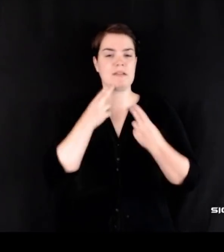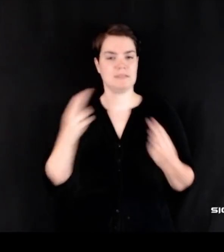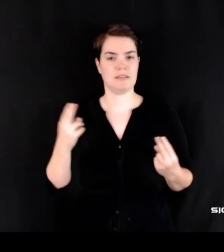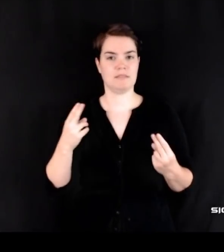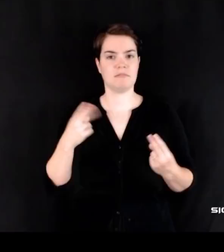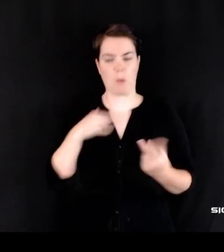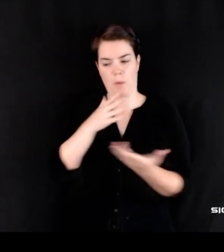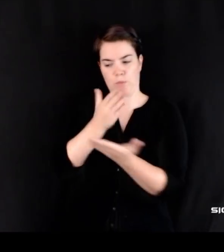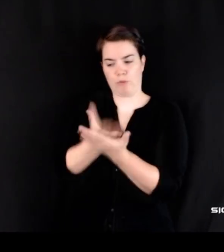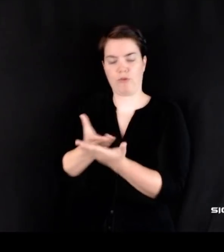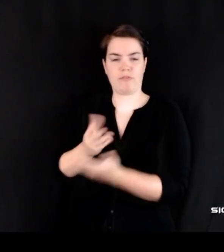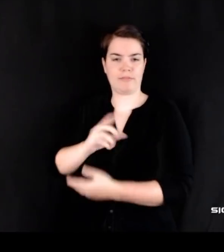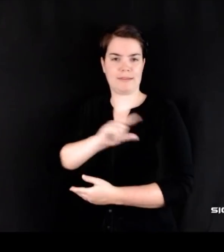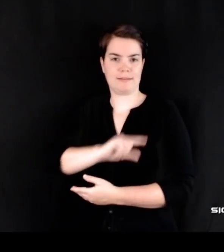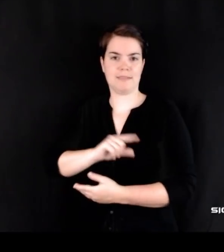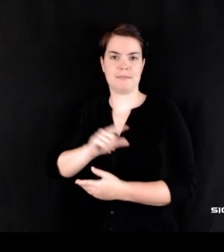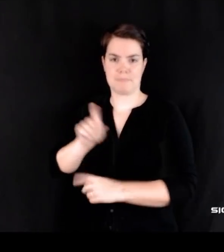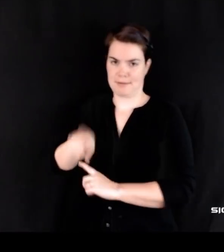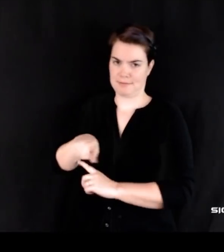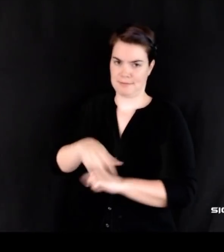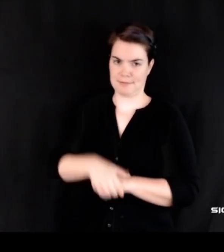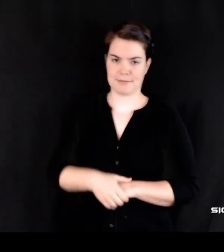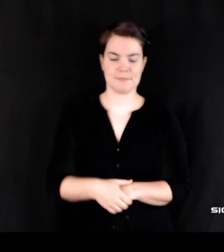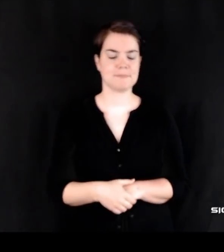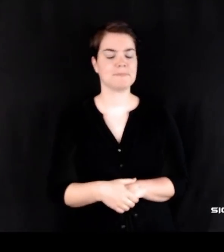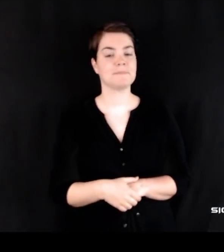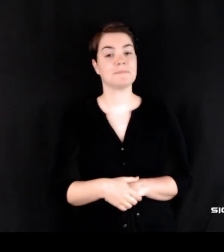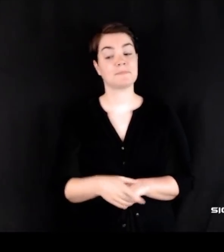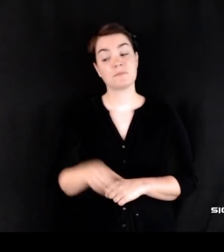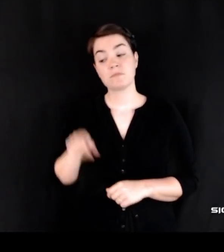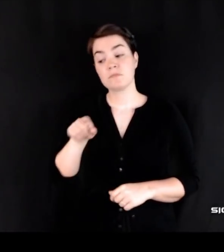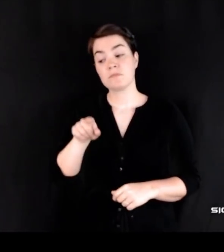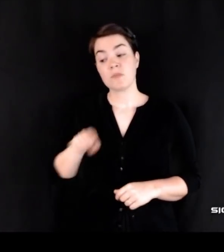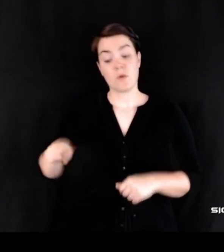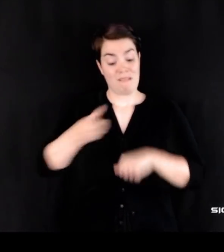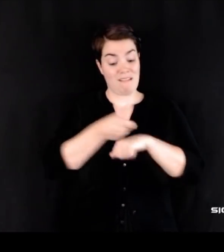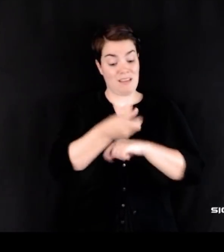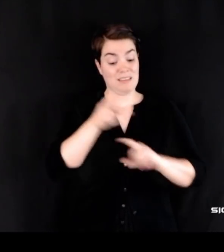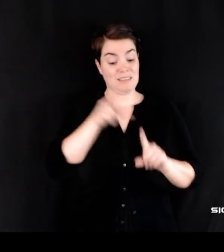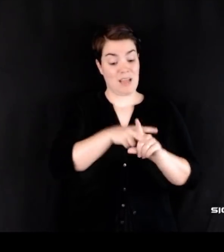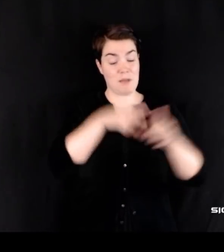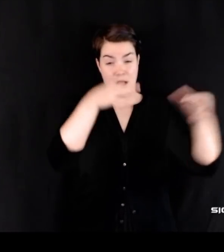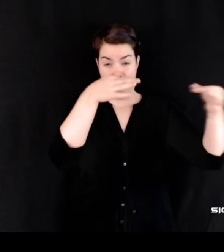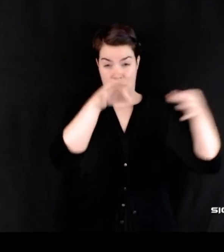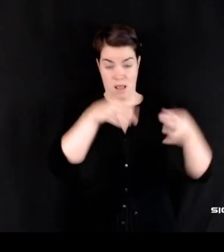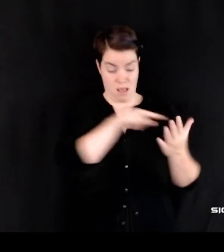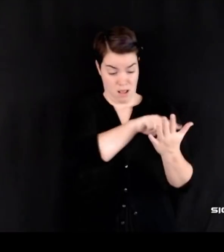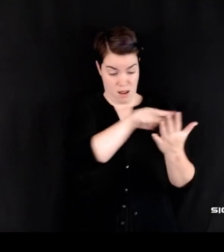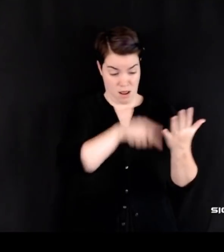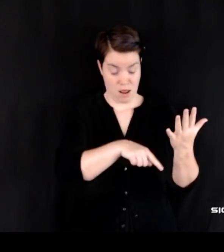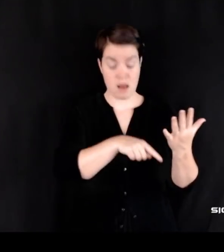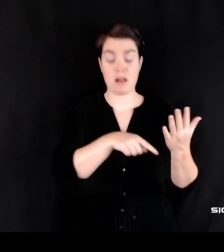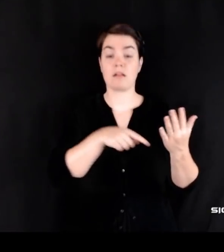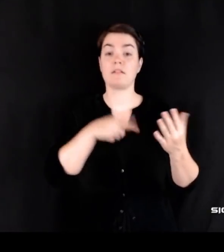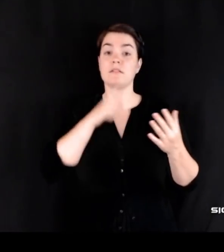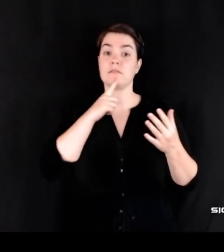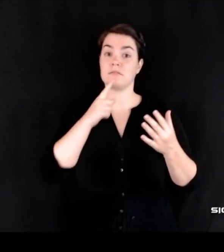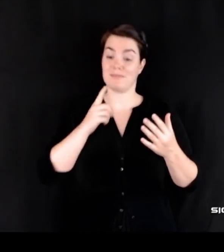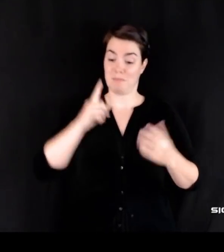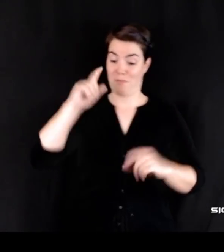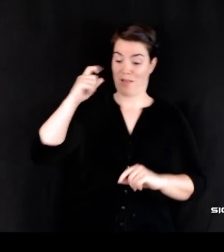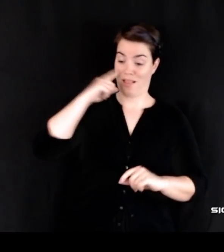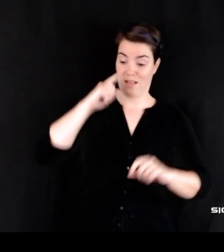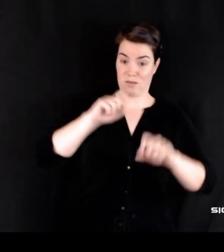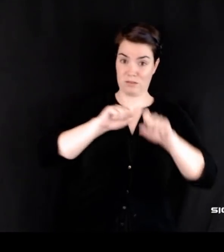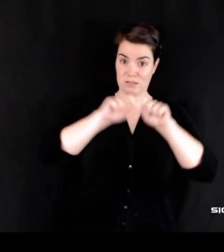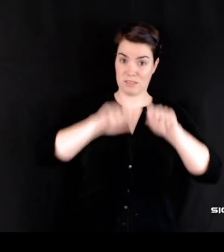guilty. The indictments allege, and the other activities in our report describe, efforts to interfere in our